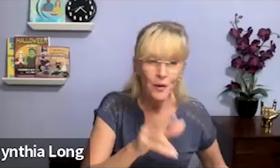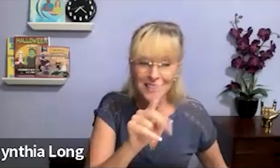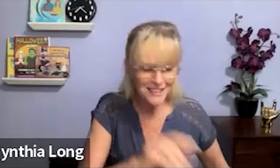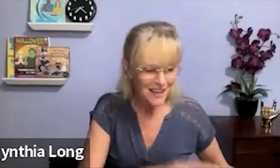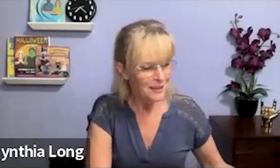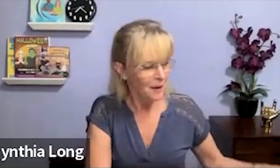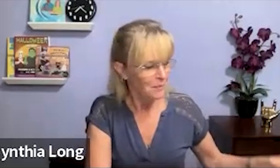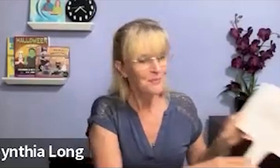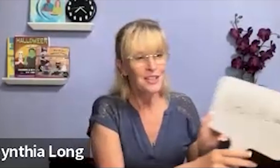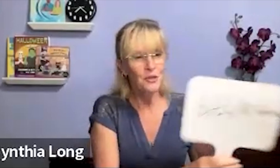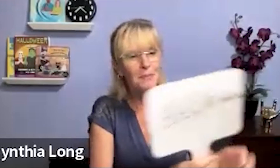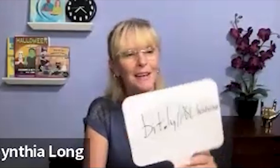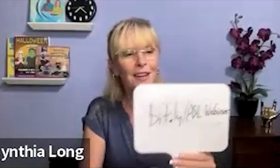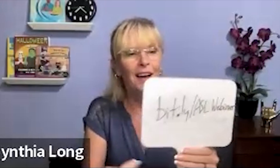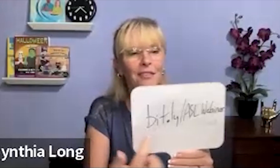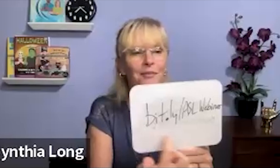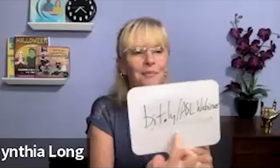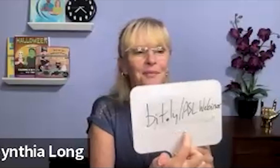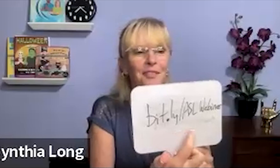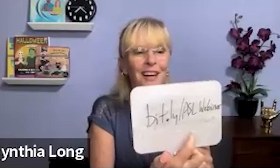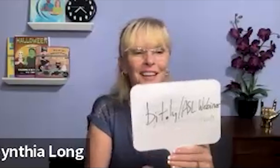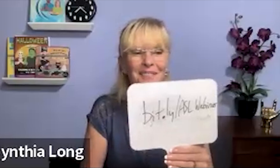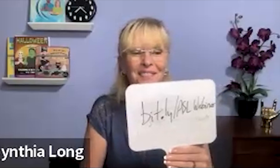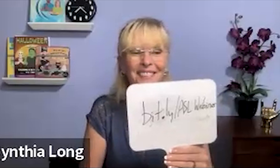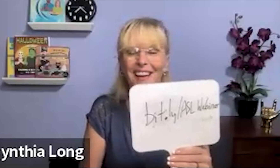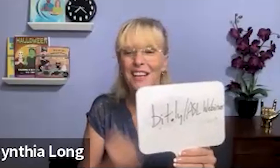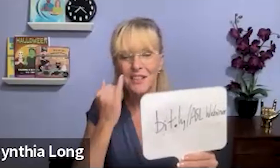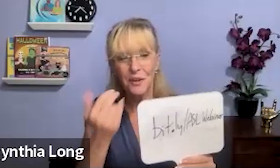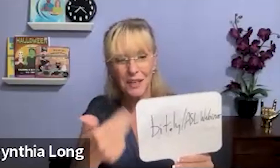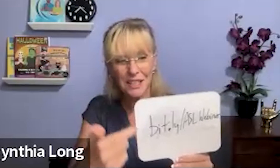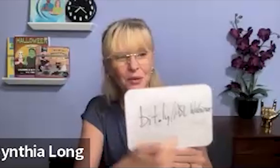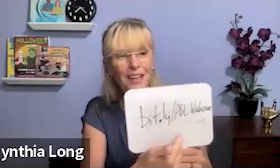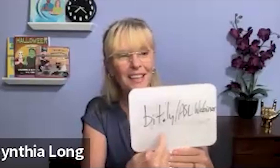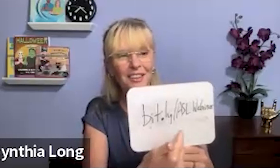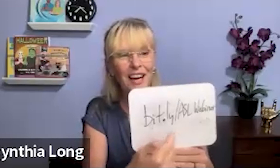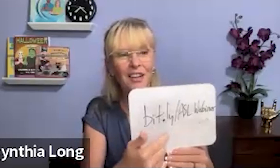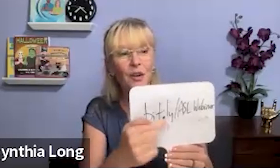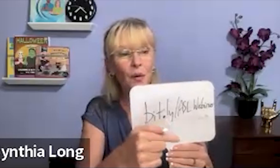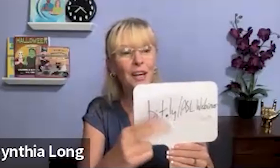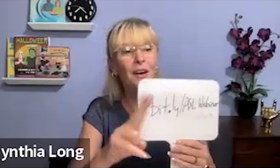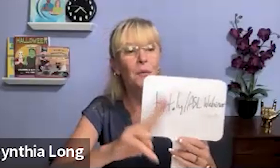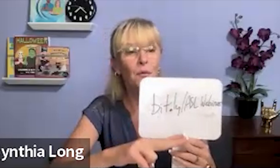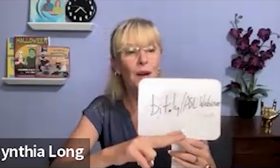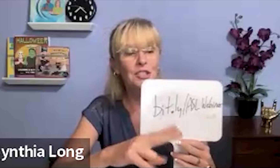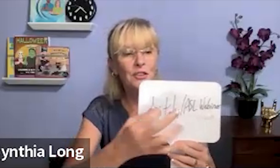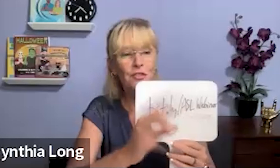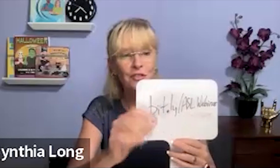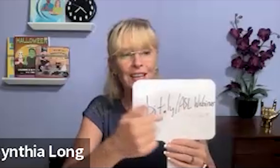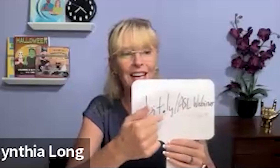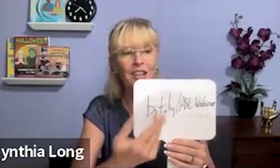on TikTok, yeah, join me on live right here. So if you want to join, you go here and register for free and you